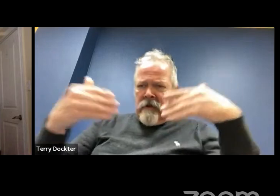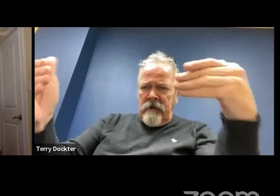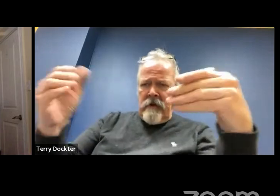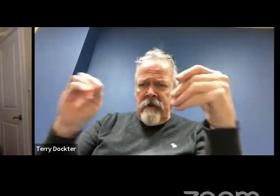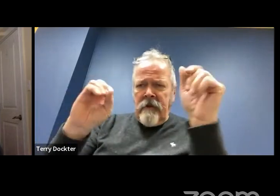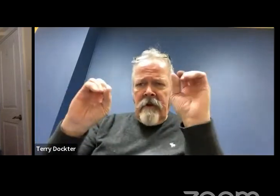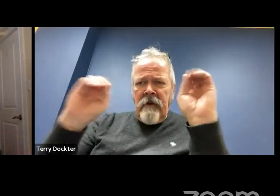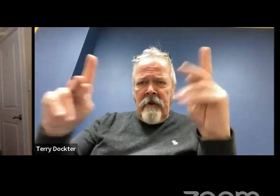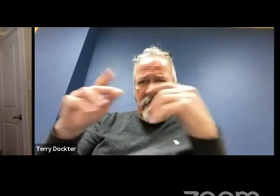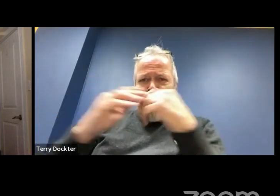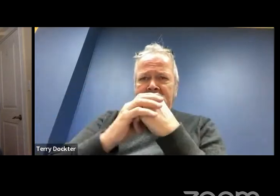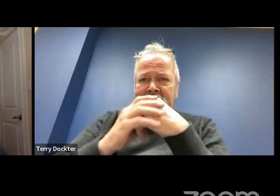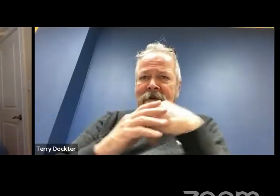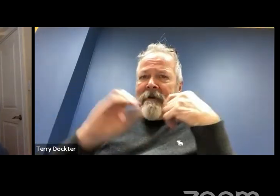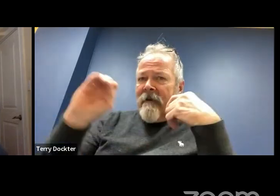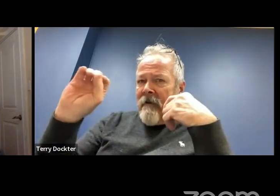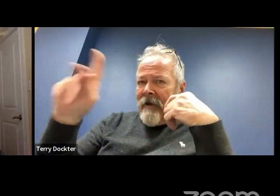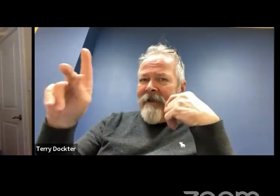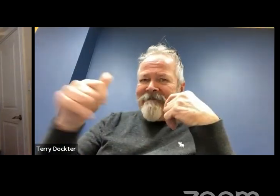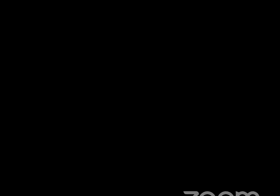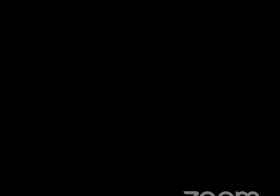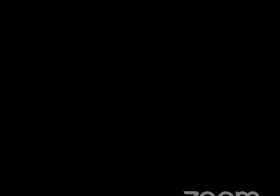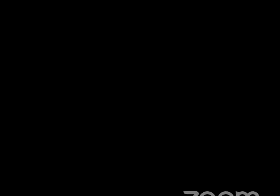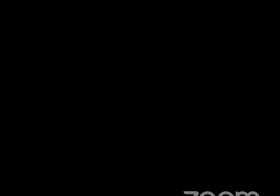Okay, you can go ahead. We were just switching interpreters.